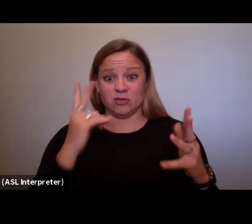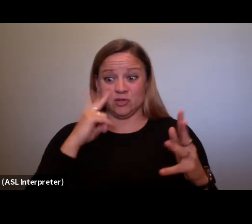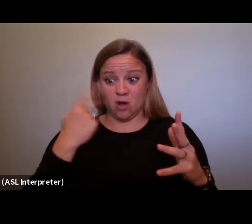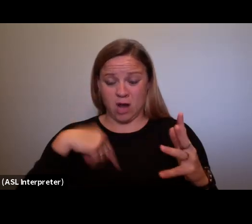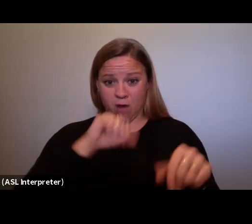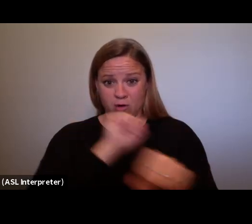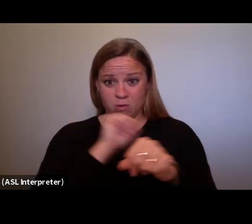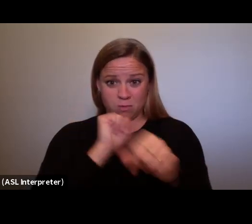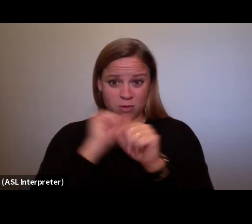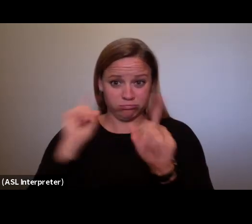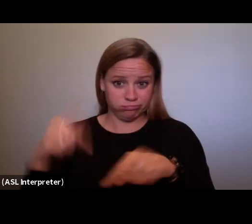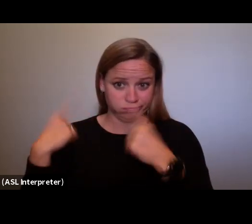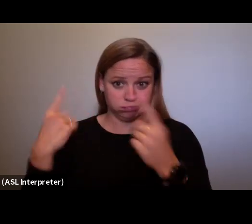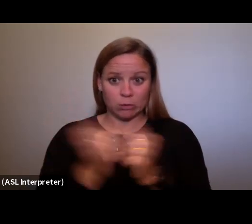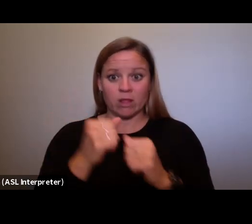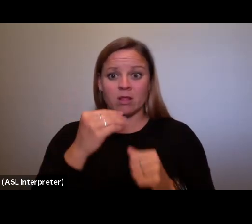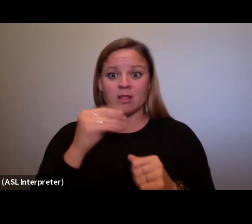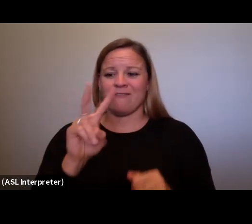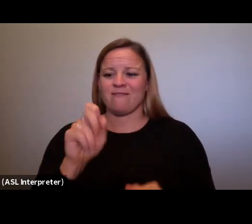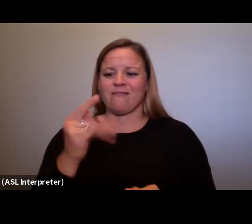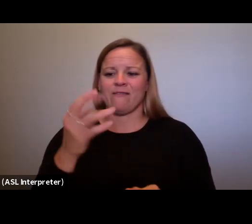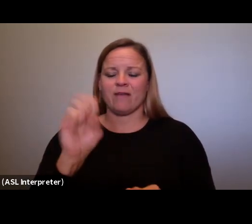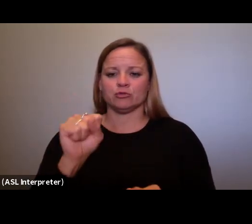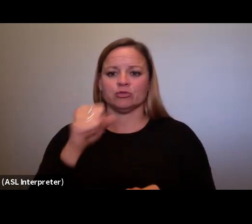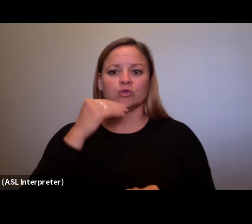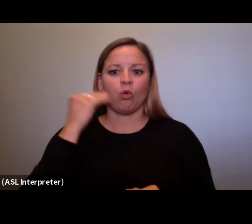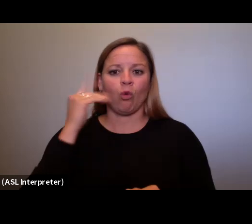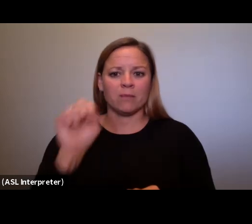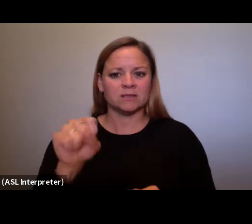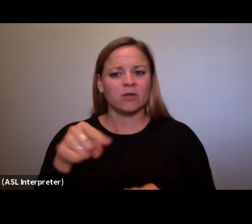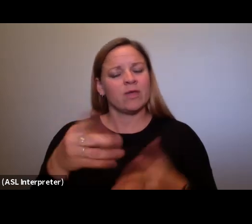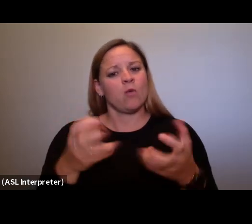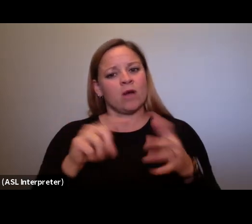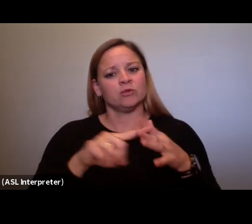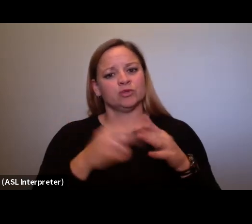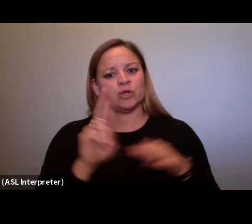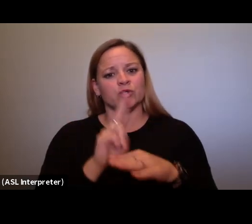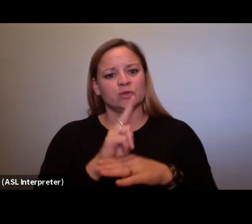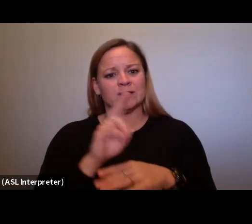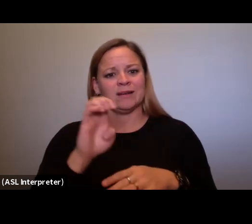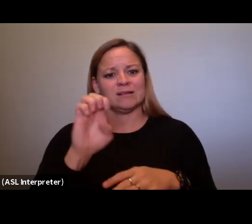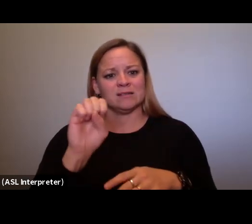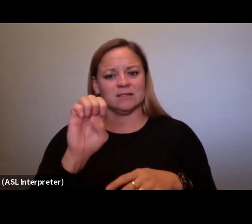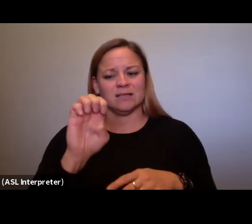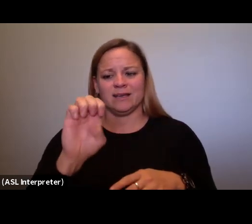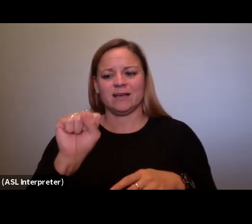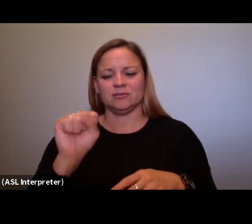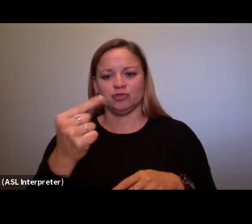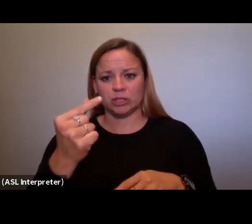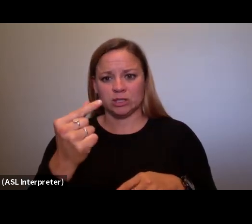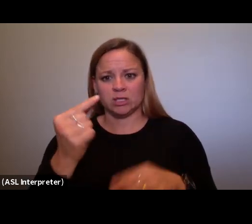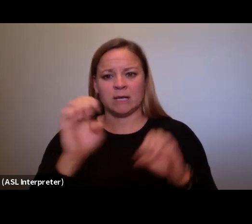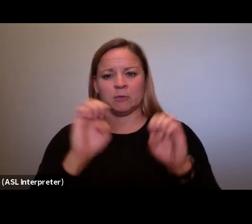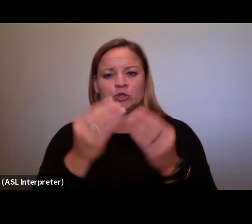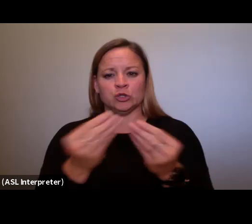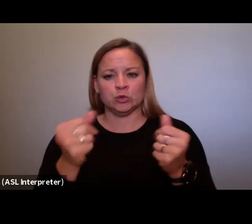with the homeless, with the veterans homeless. So they wanted to start using the ESG, the Emergency Solution Grants that were coming